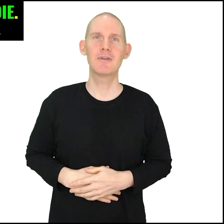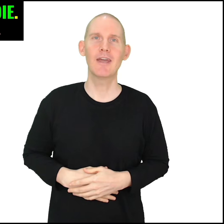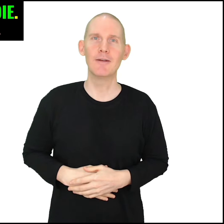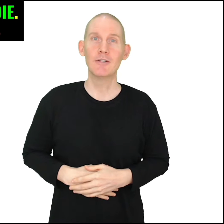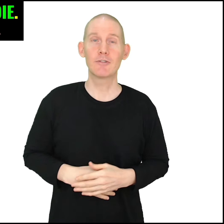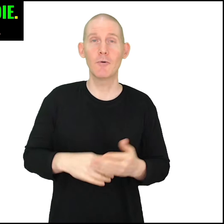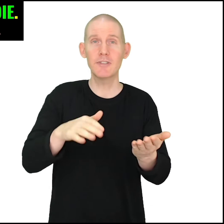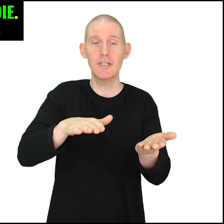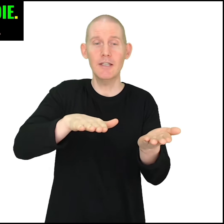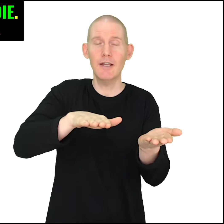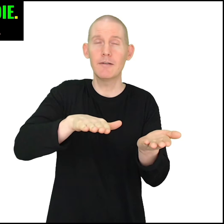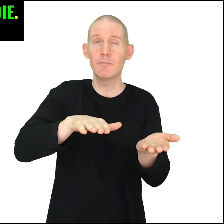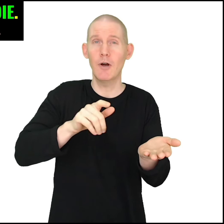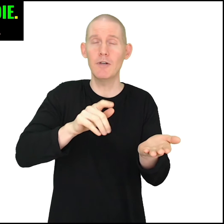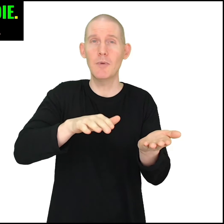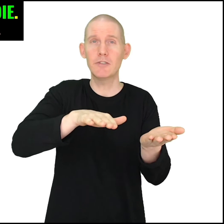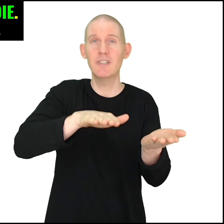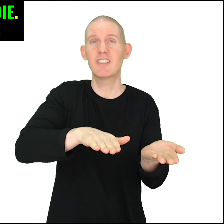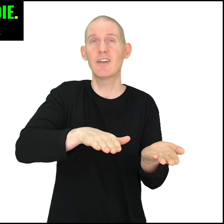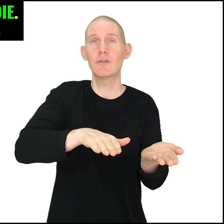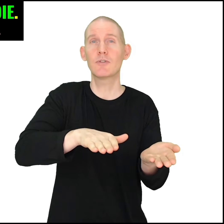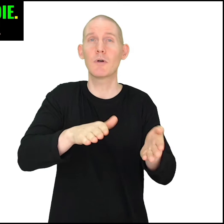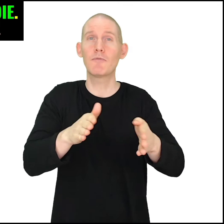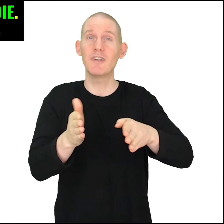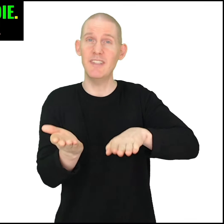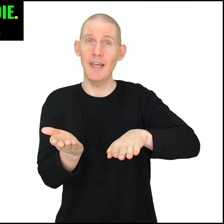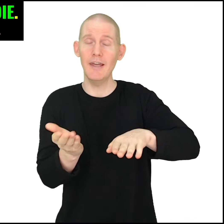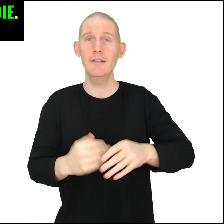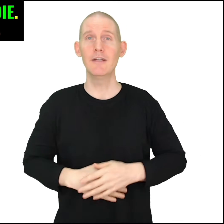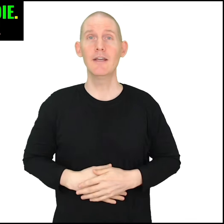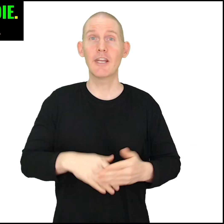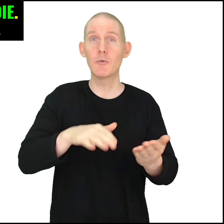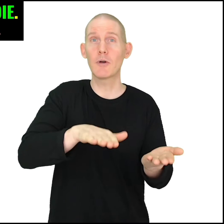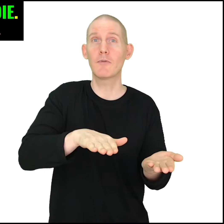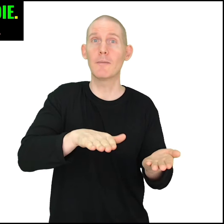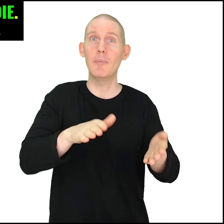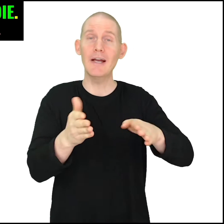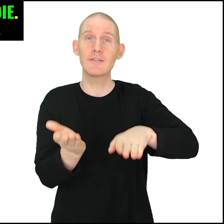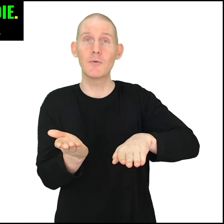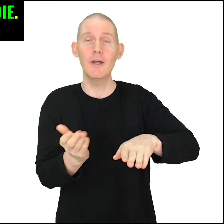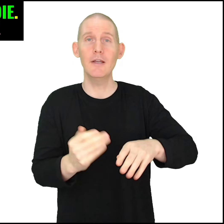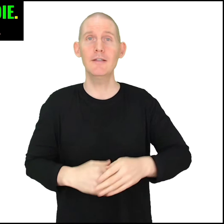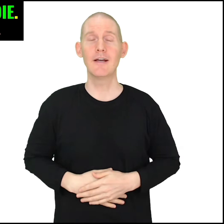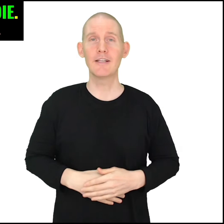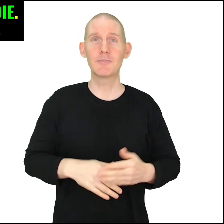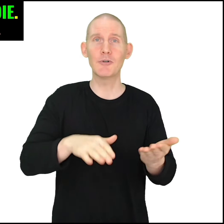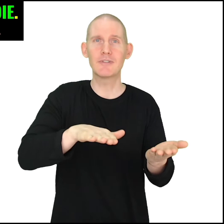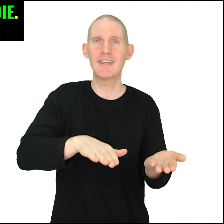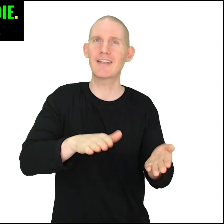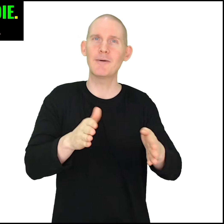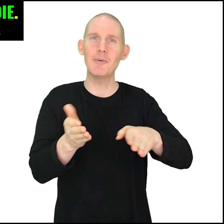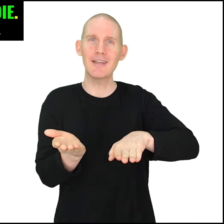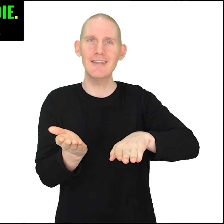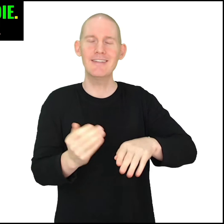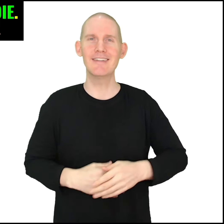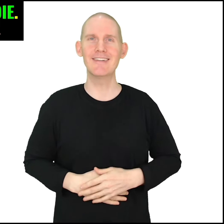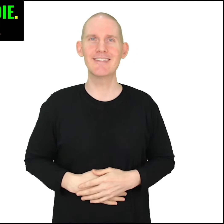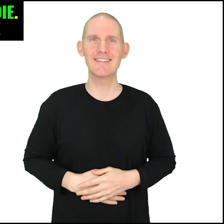Okay, so once again, I already mentioned this can also work for dead. It can work for pass away. I suppose kick the bucket, you're no